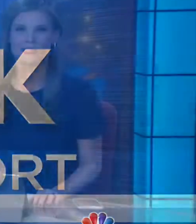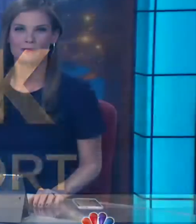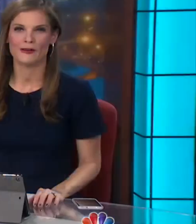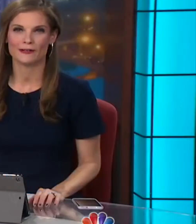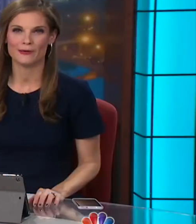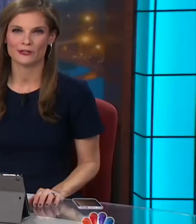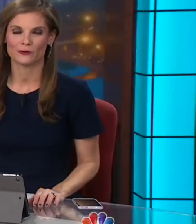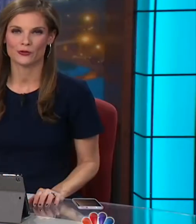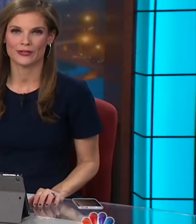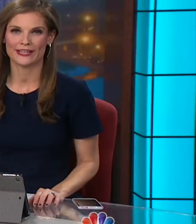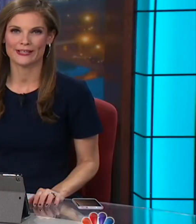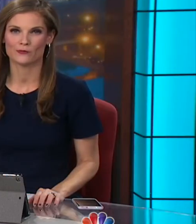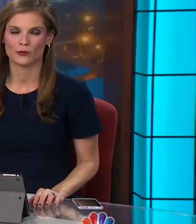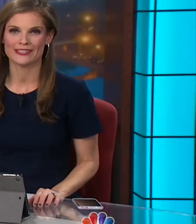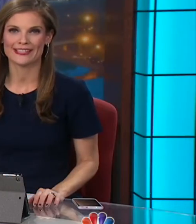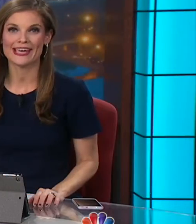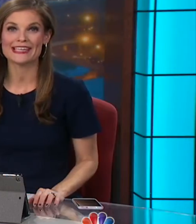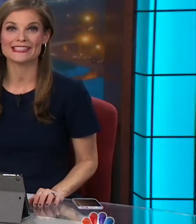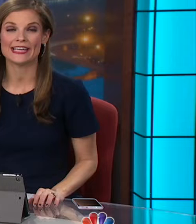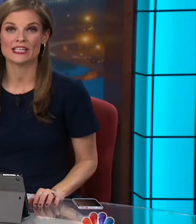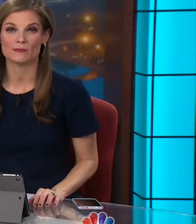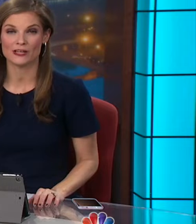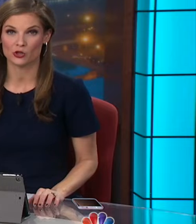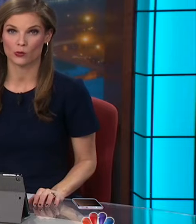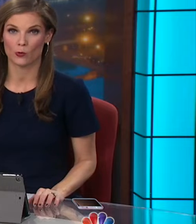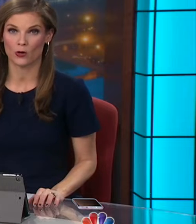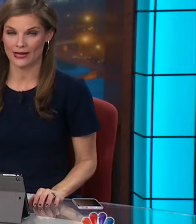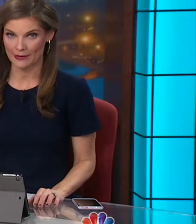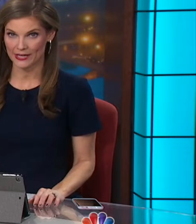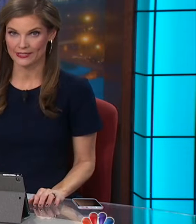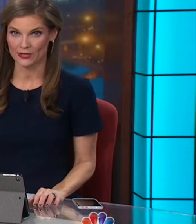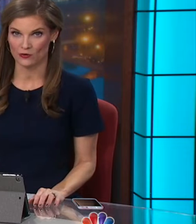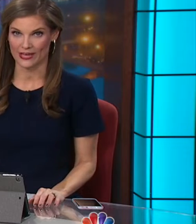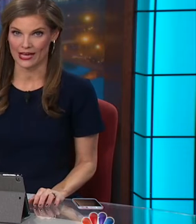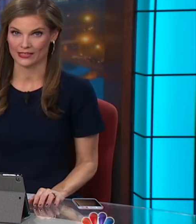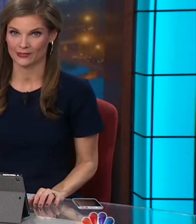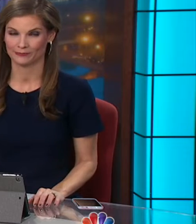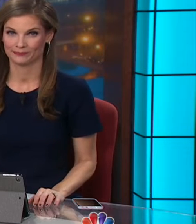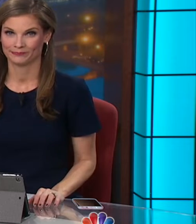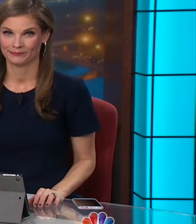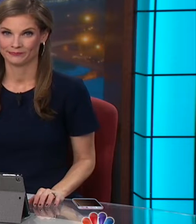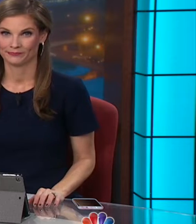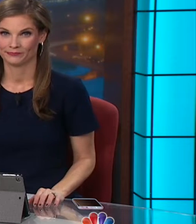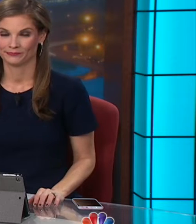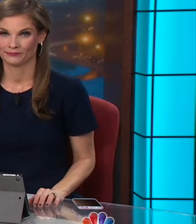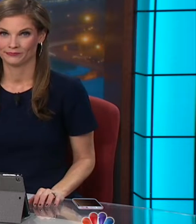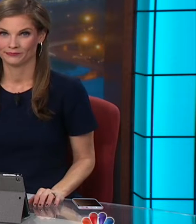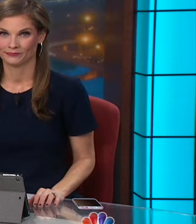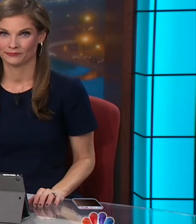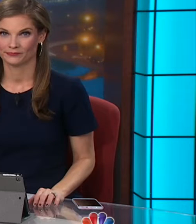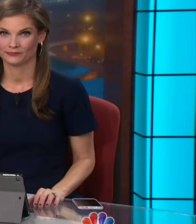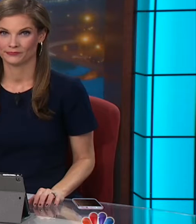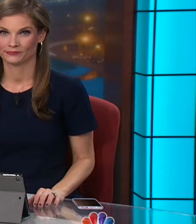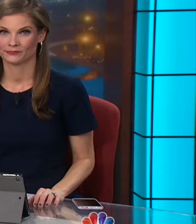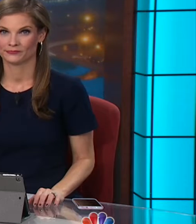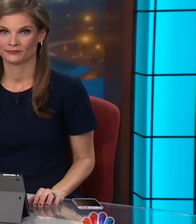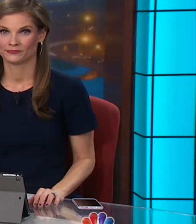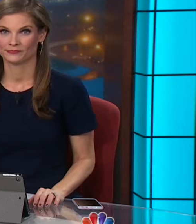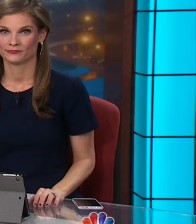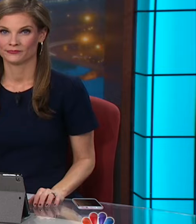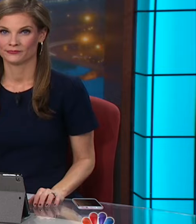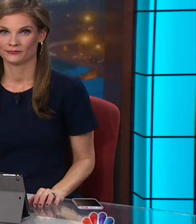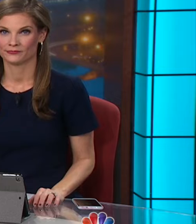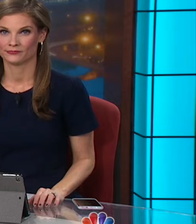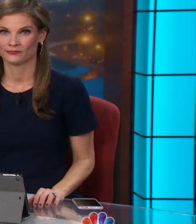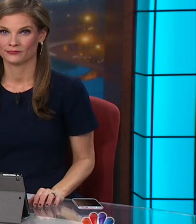afternoon, and thank you very much for joining us for this KETK special report. I'm Casey Koviak. Hi, folks. I'm Neil Barton, and our governor wants to have a word with us. So right